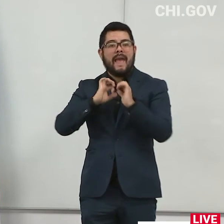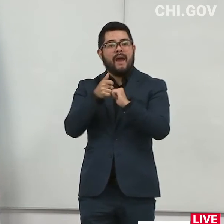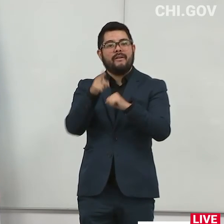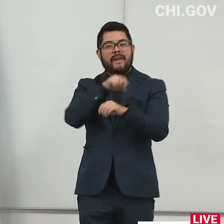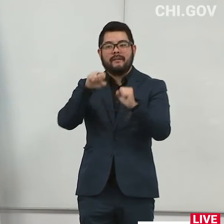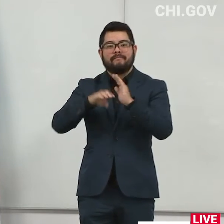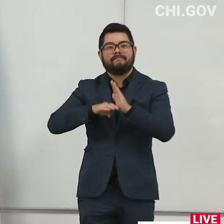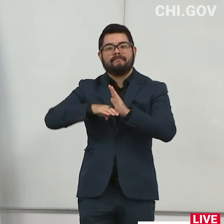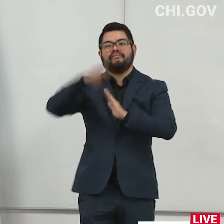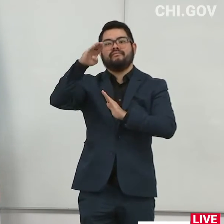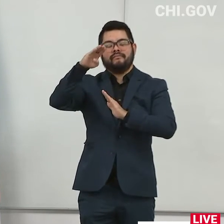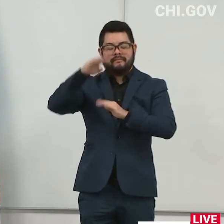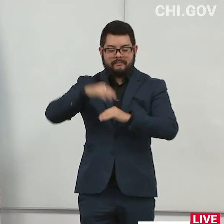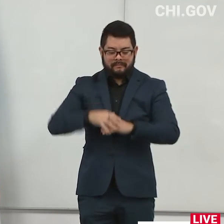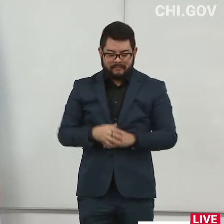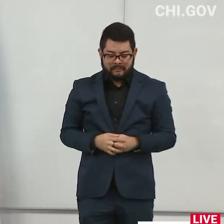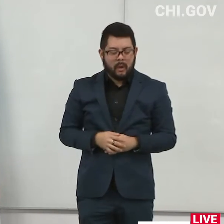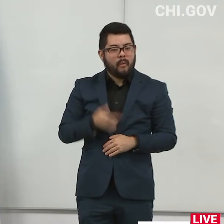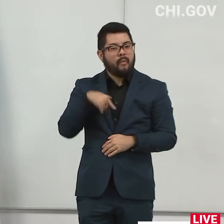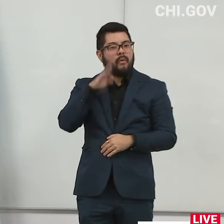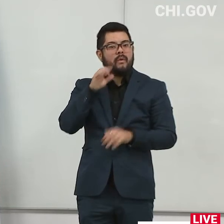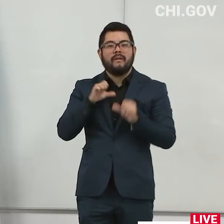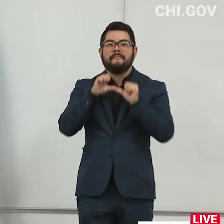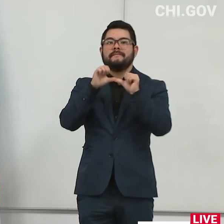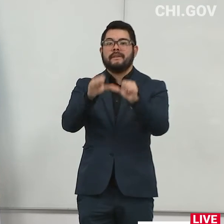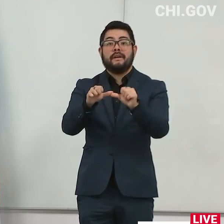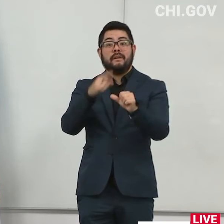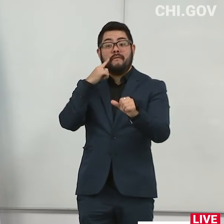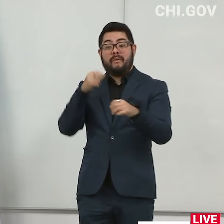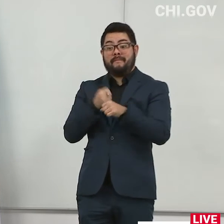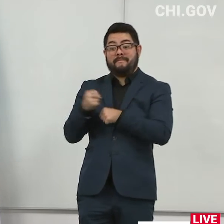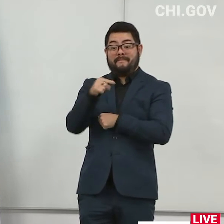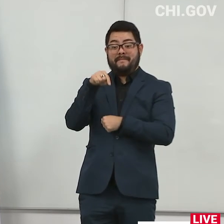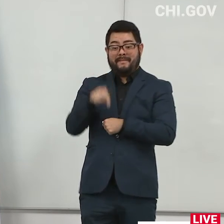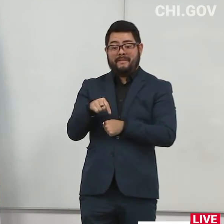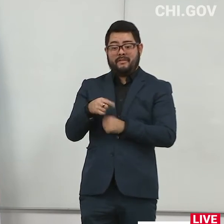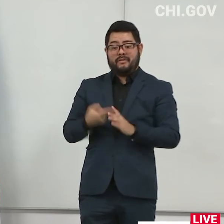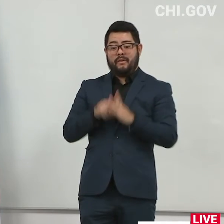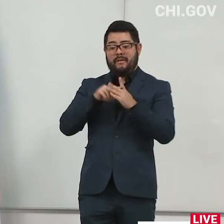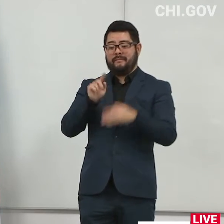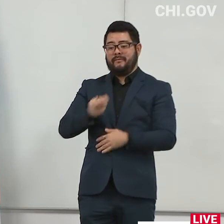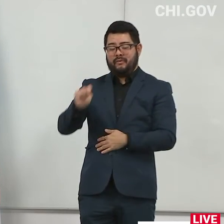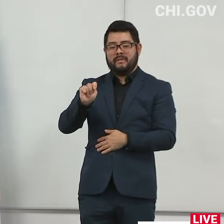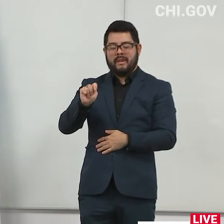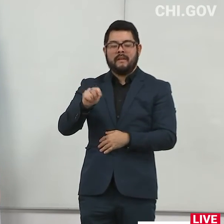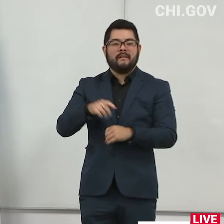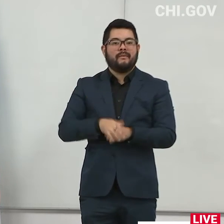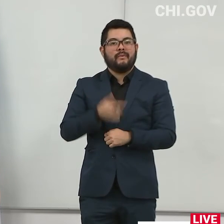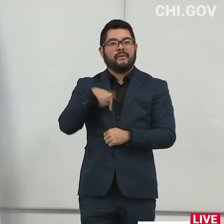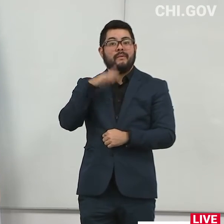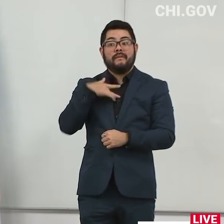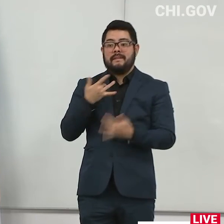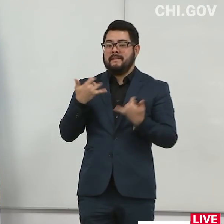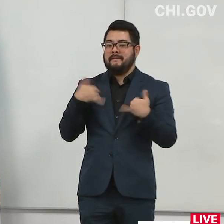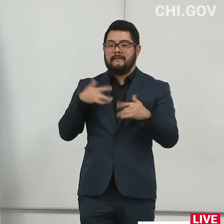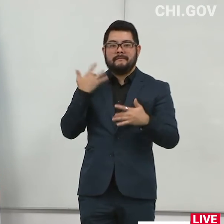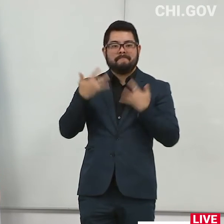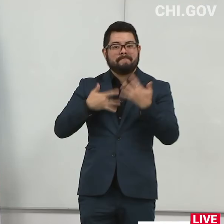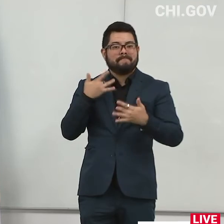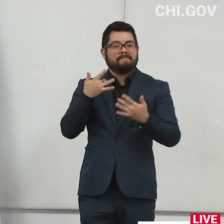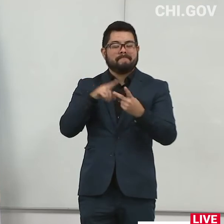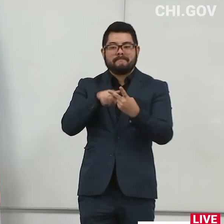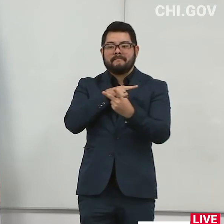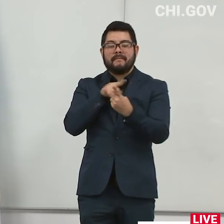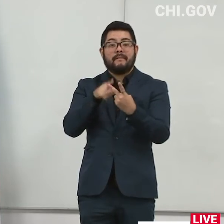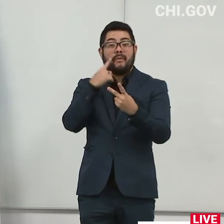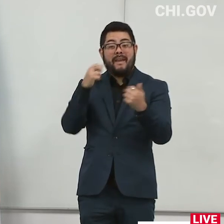and bloom. And so onward we go into this next school year with great excitement and enthusiasm for the possibilities